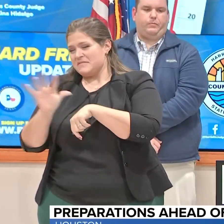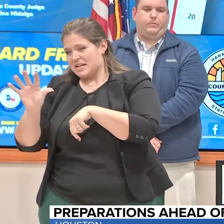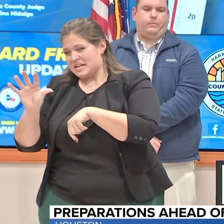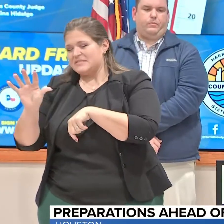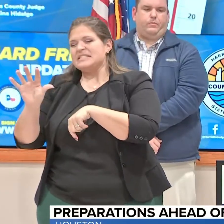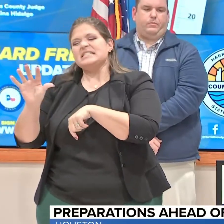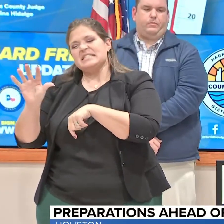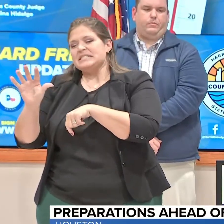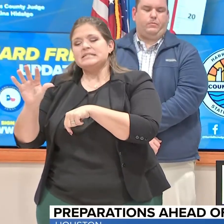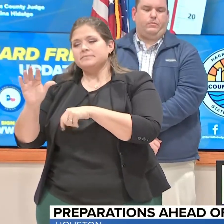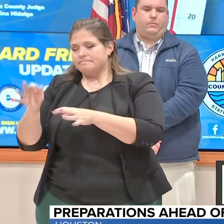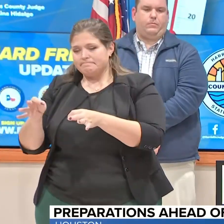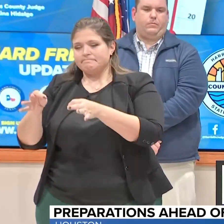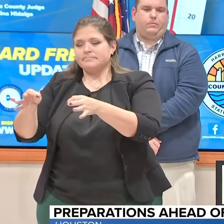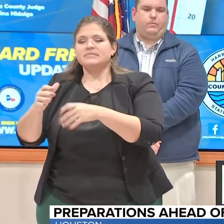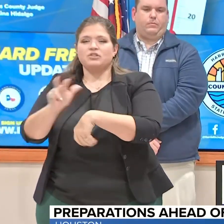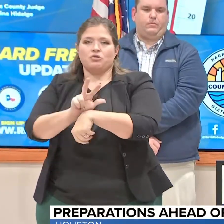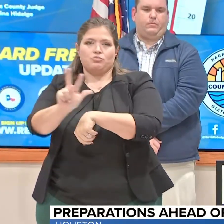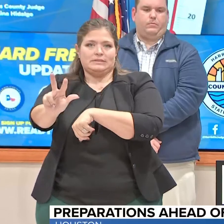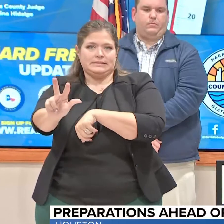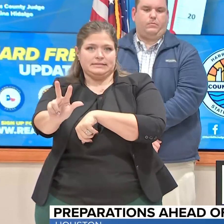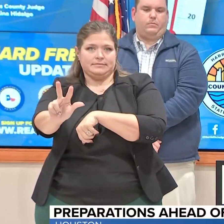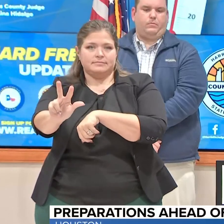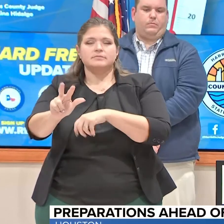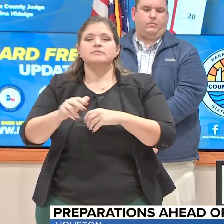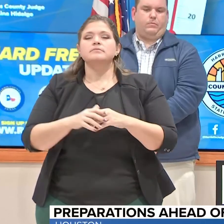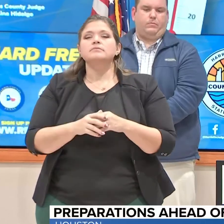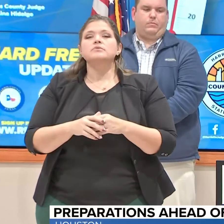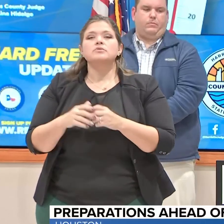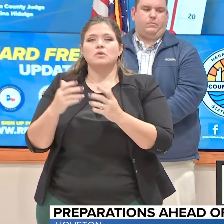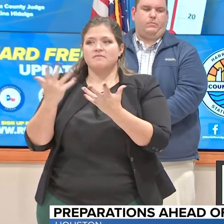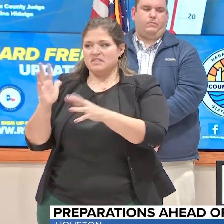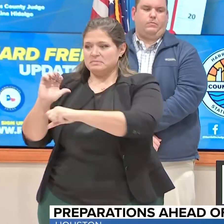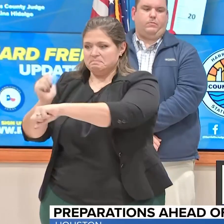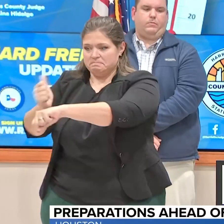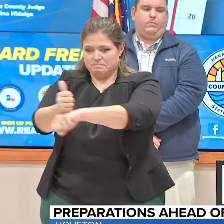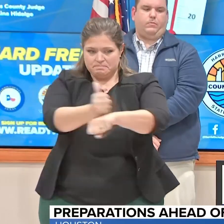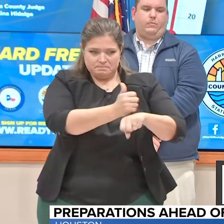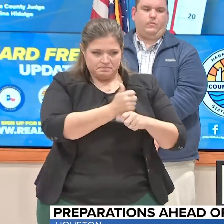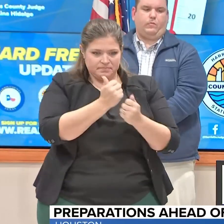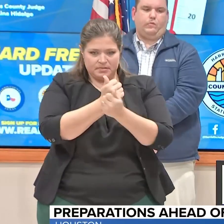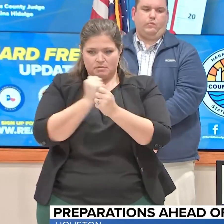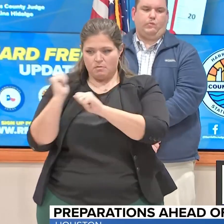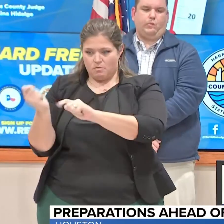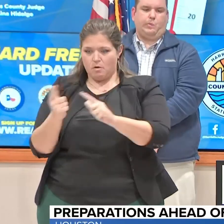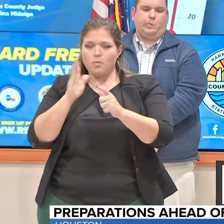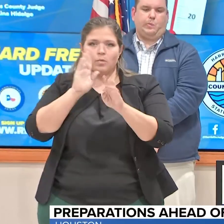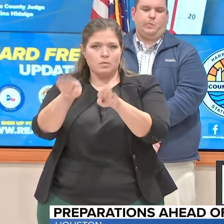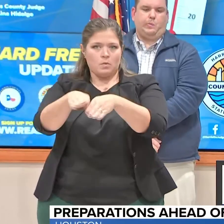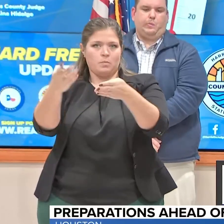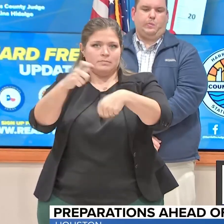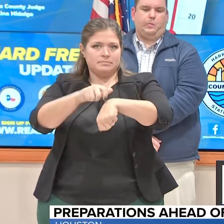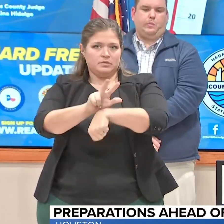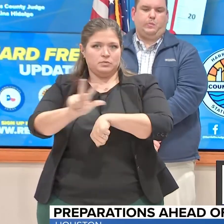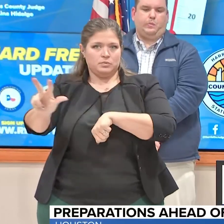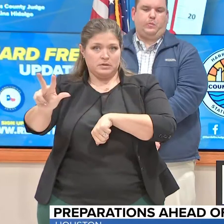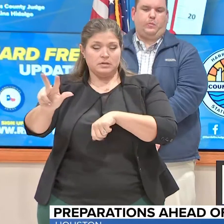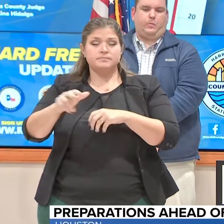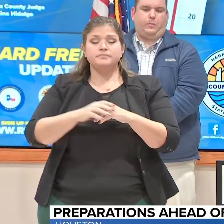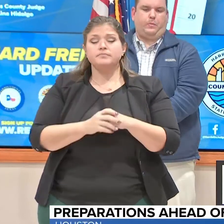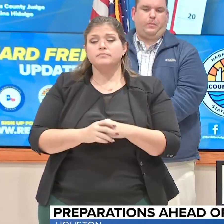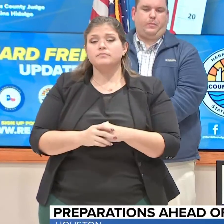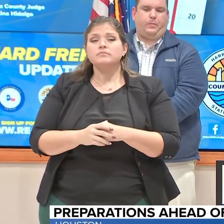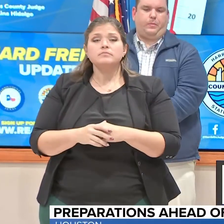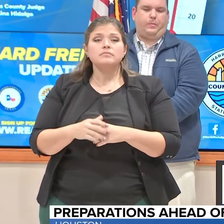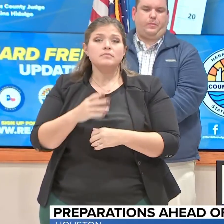get colder sooner, we're setting up these centers to open up at 3. And in some cases,